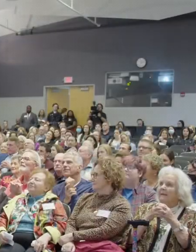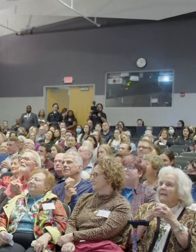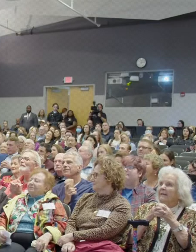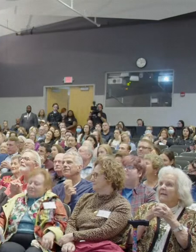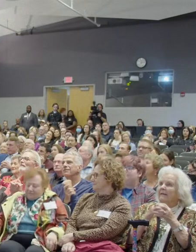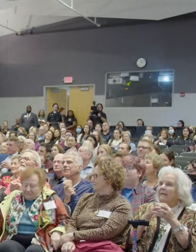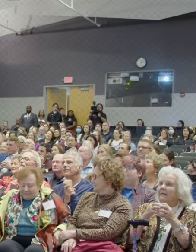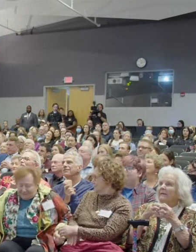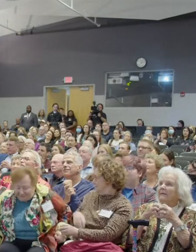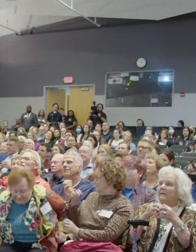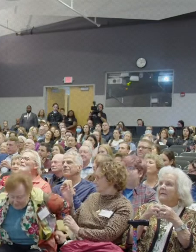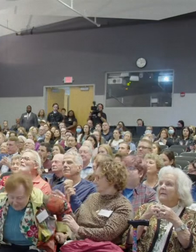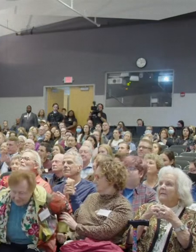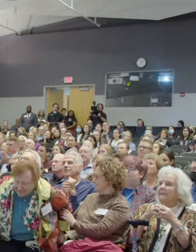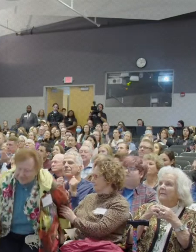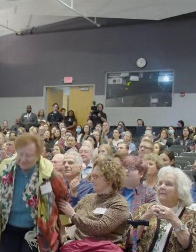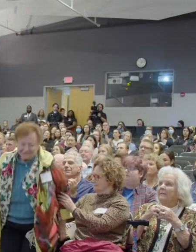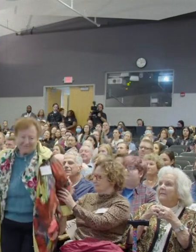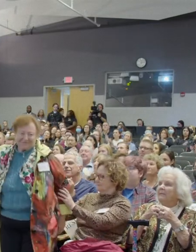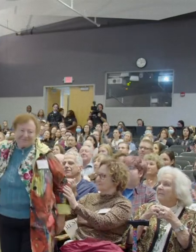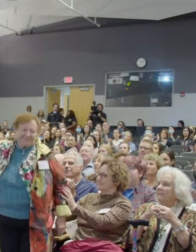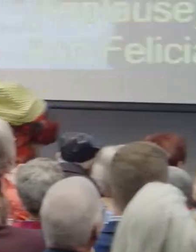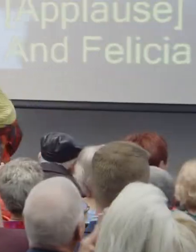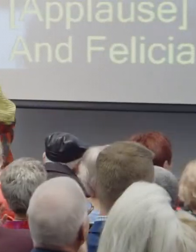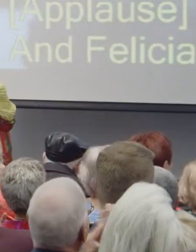And Felicia Wirtz.